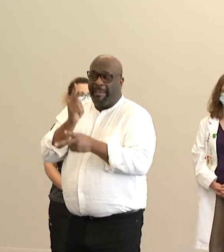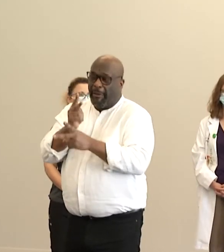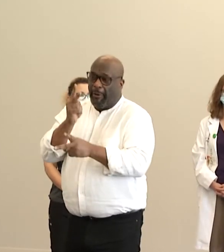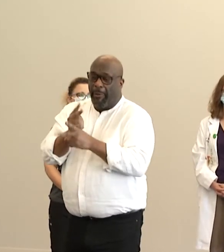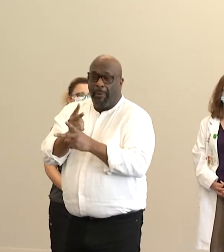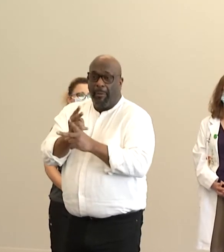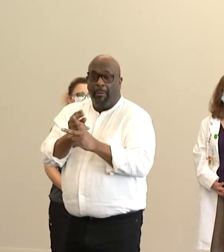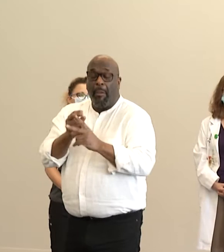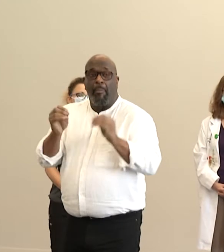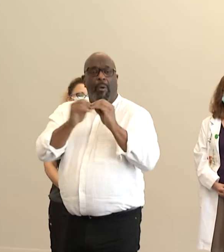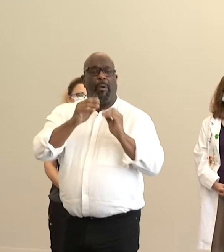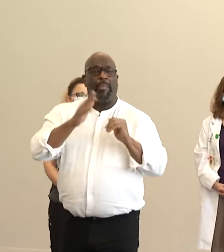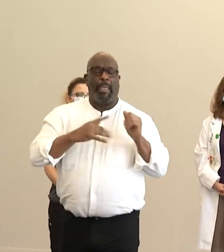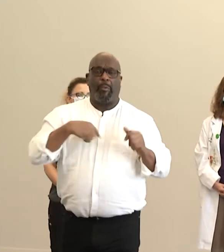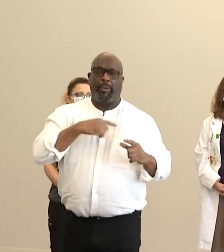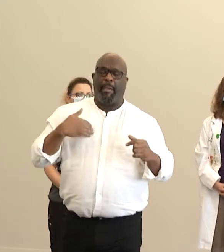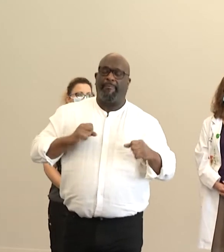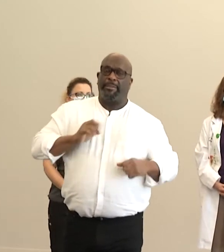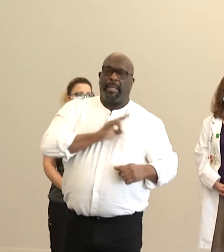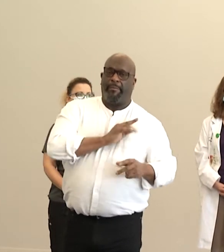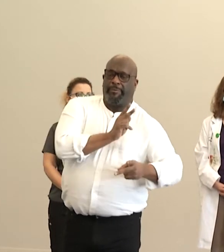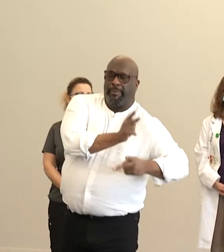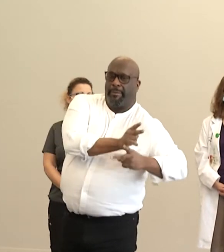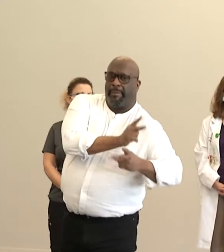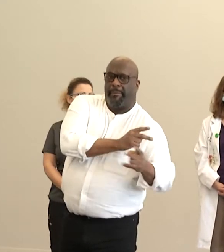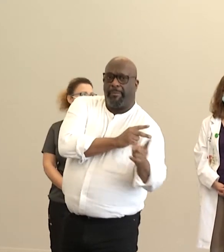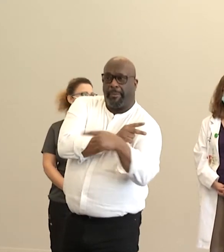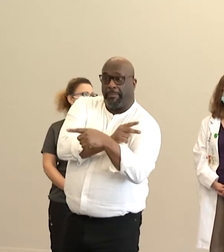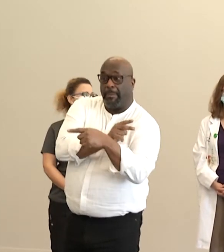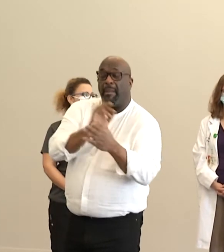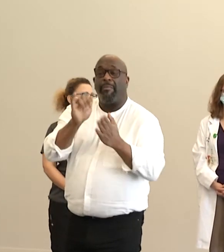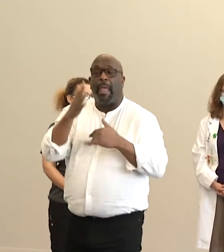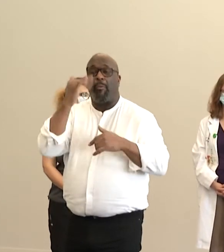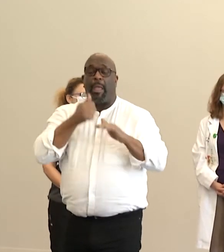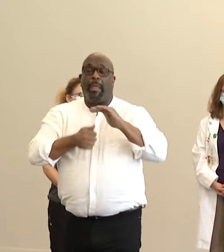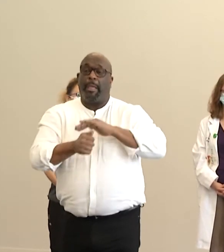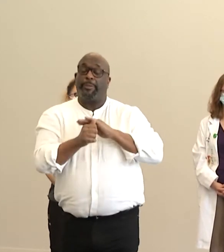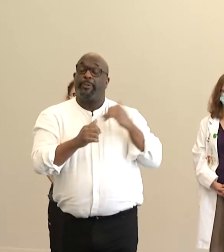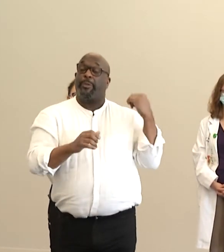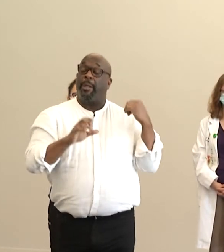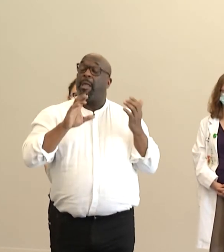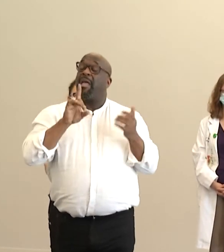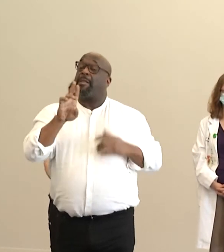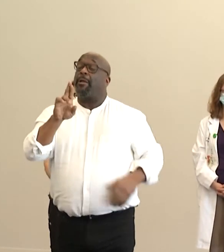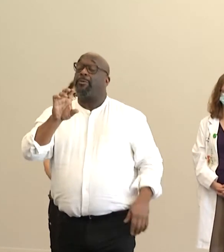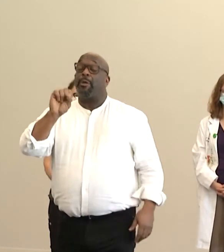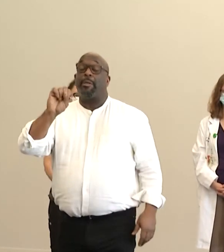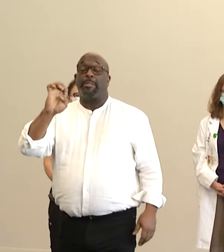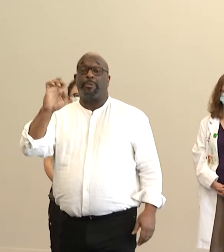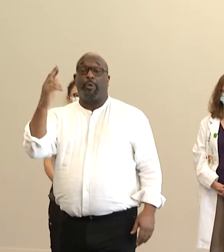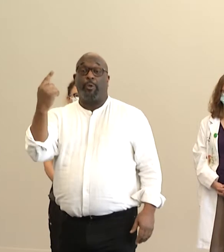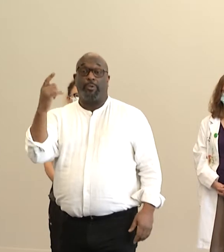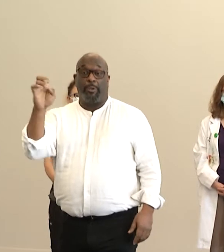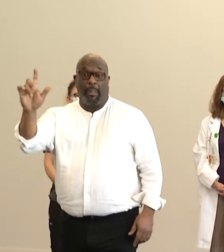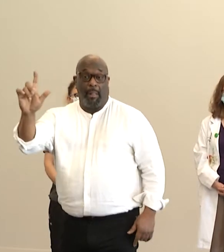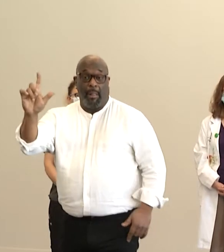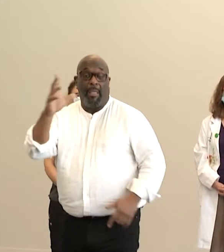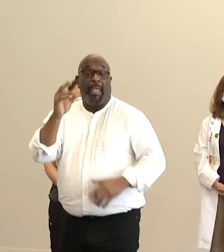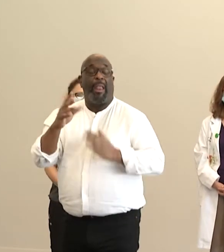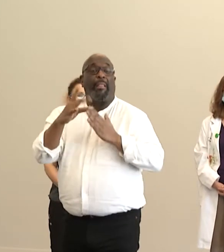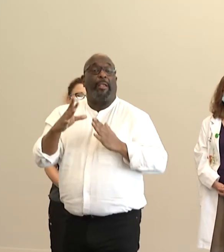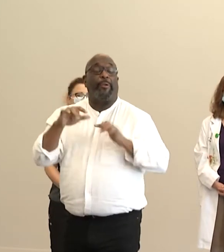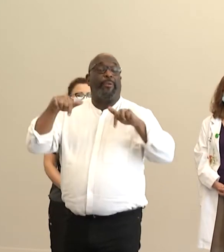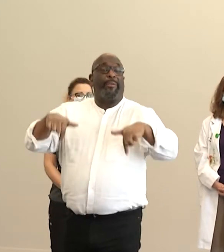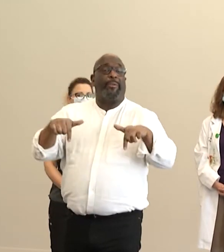the simulation lab, under the direction of Dr. Sergel and supported by the leadership of Cook County Health, has